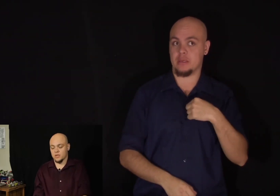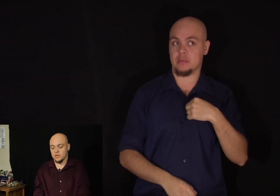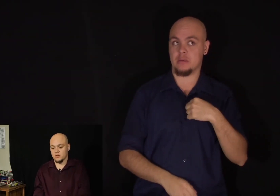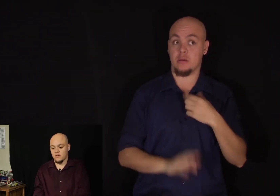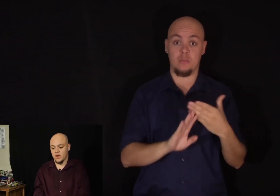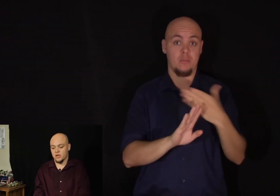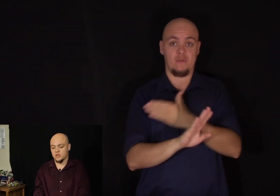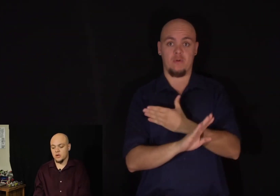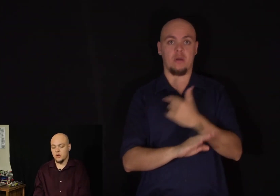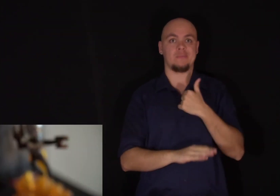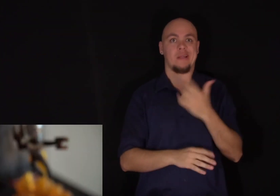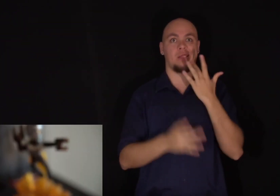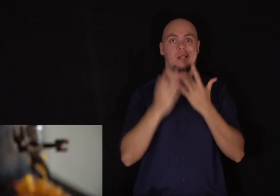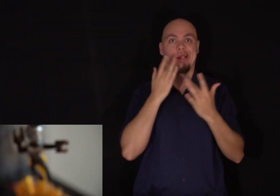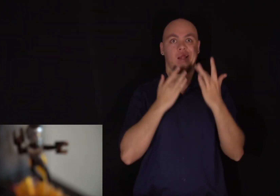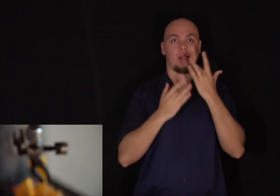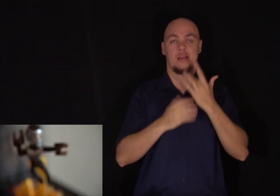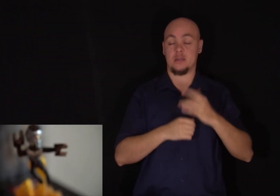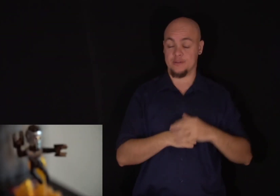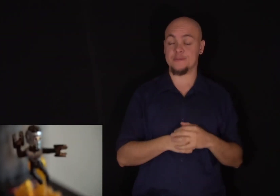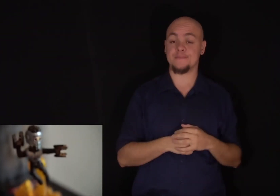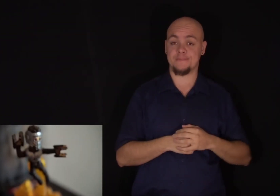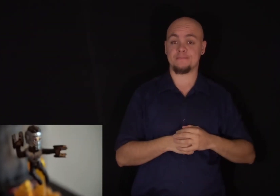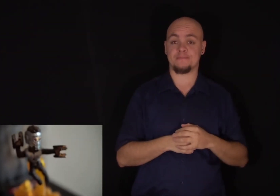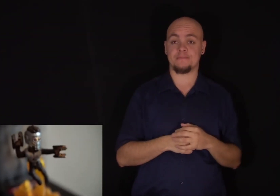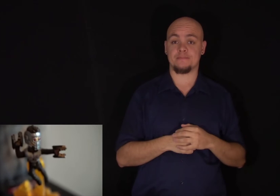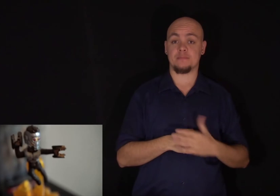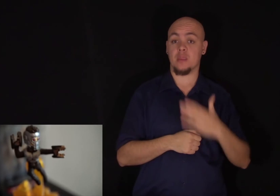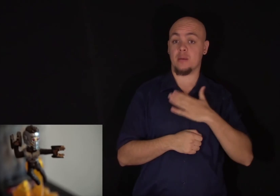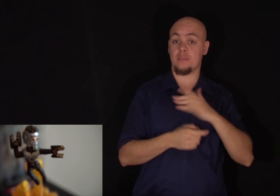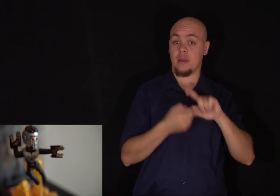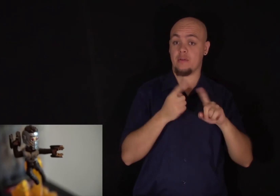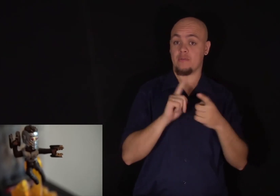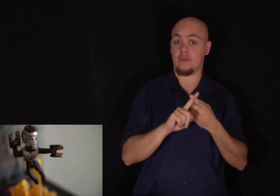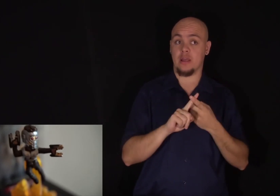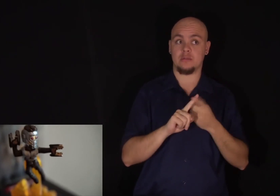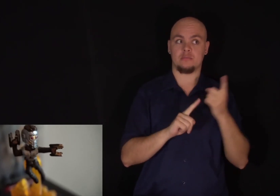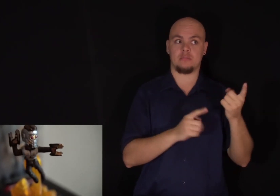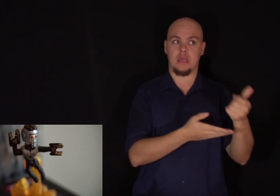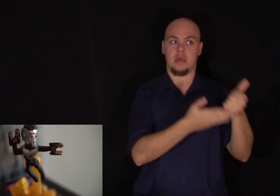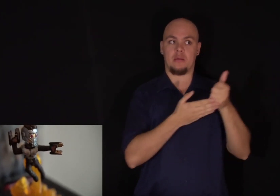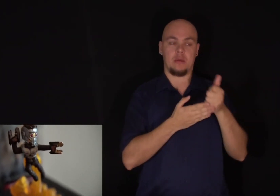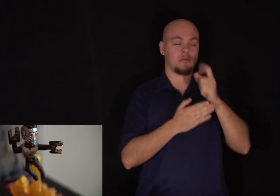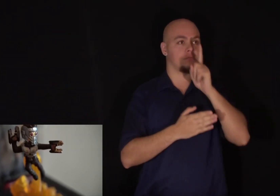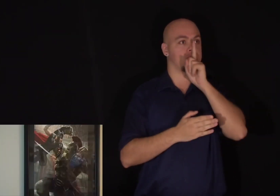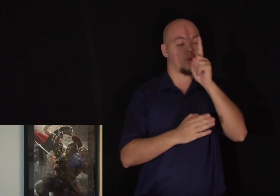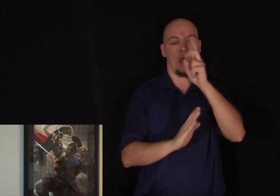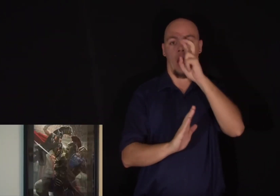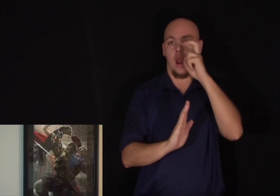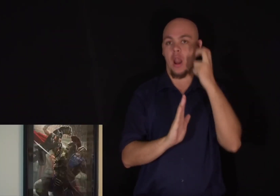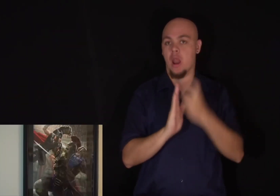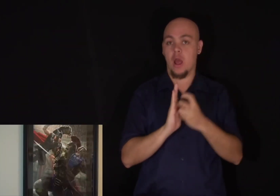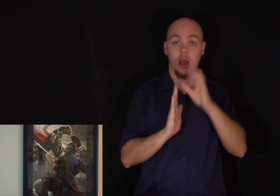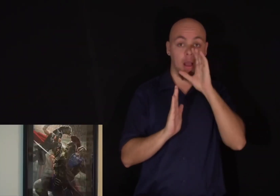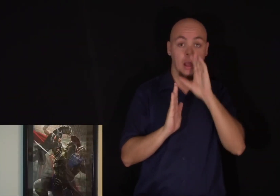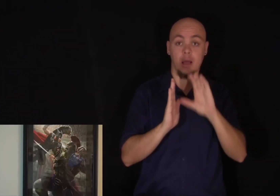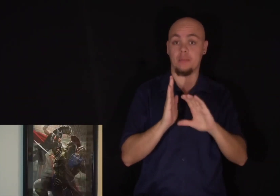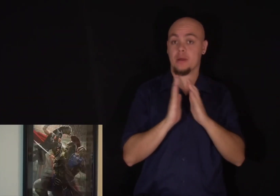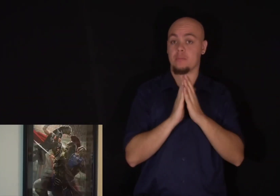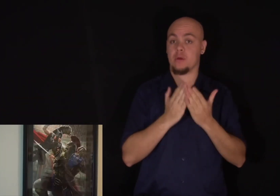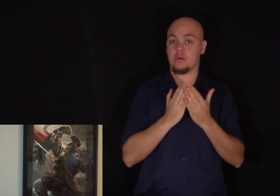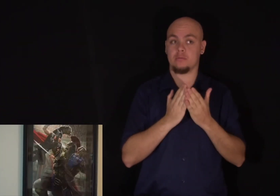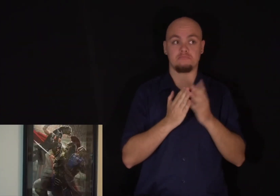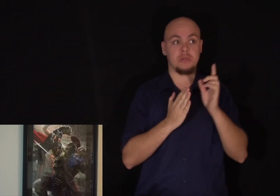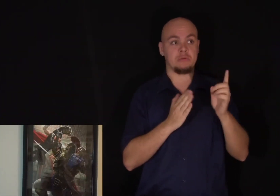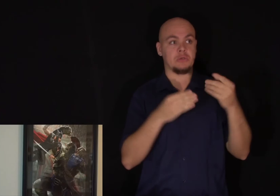my normal disadvantage. One of my friends really got me into comic books. There was a comic book store down the